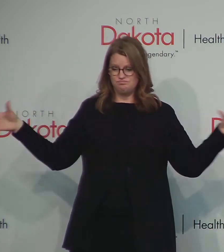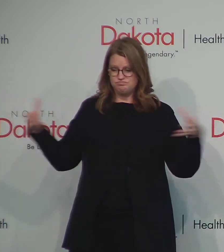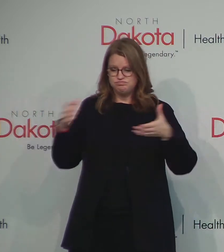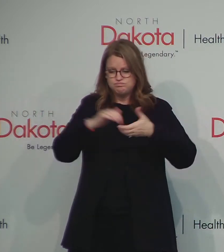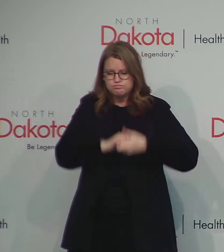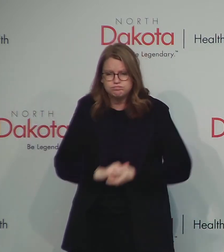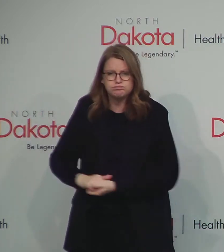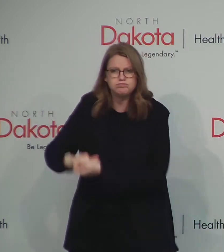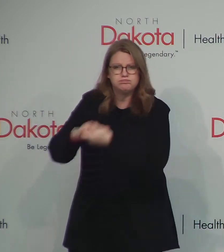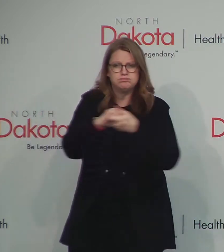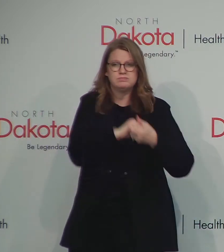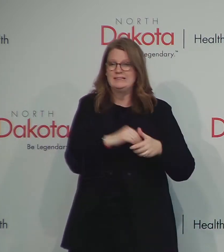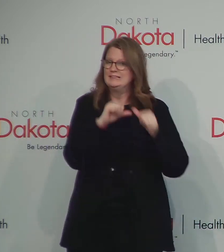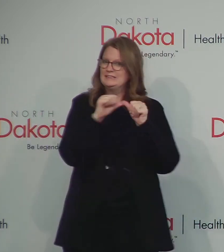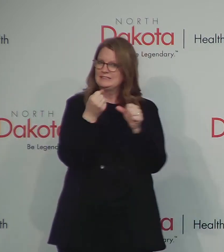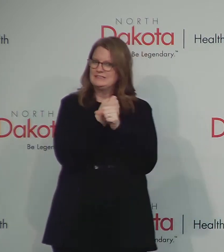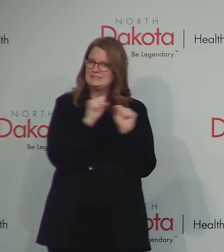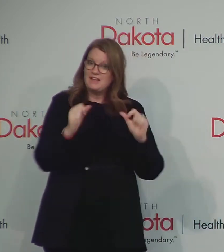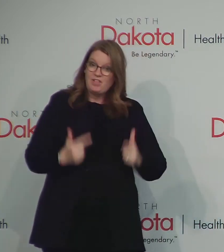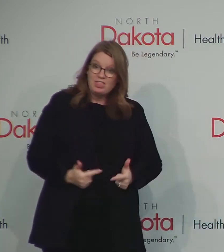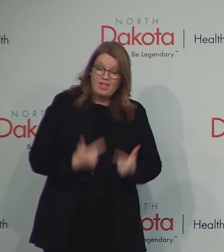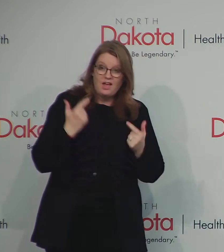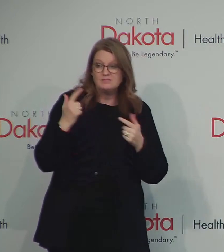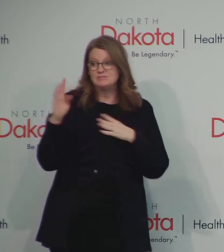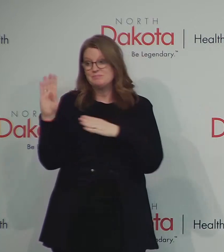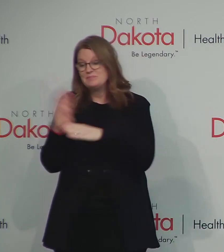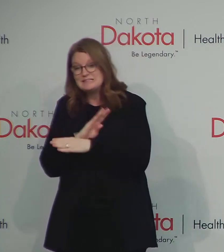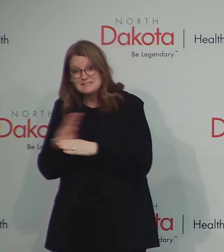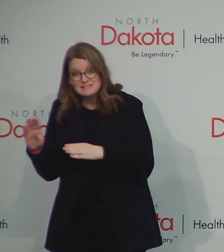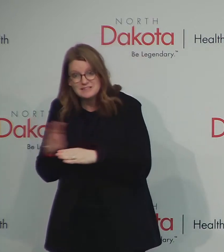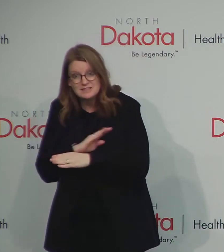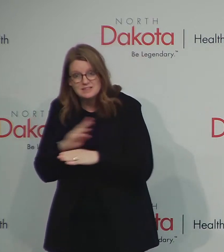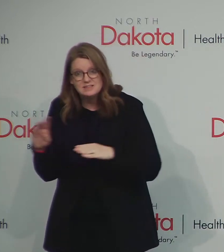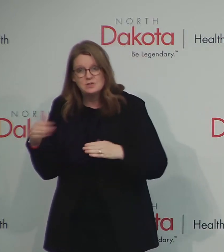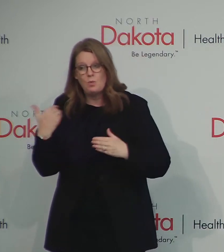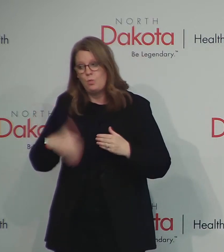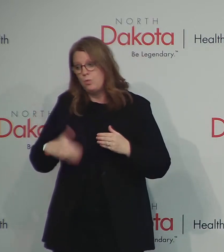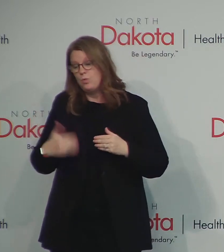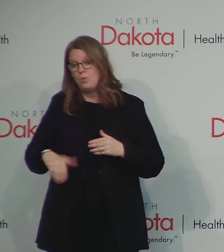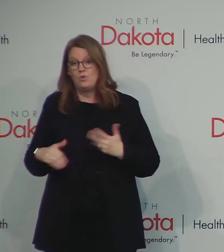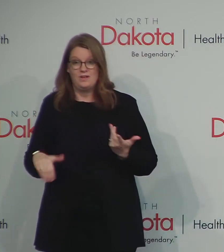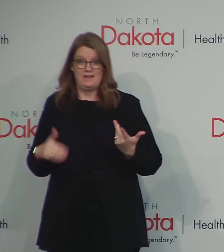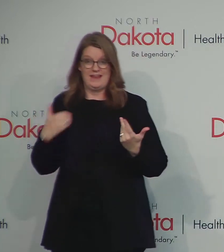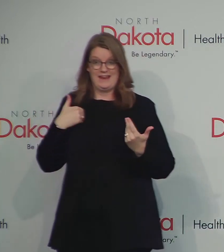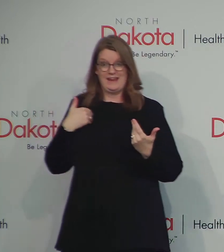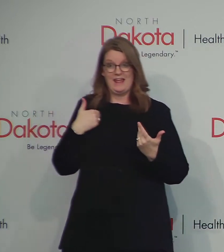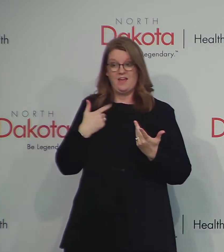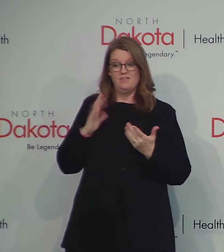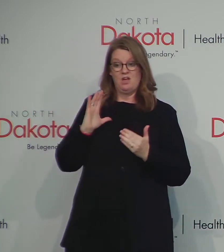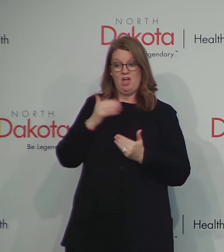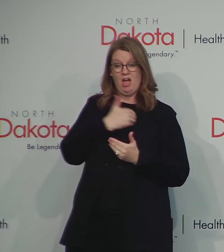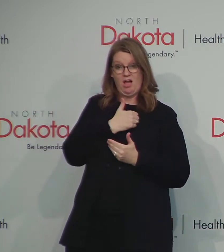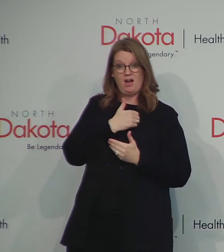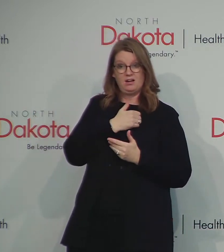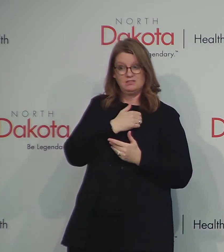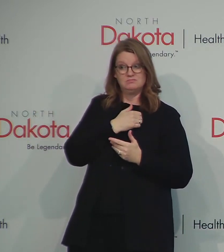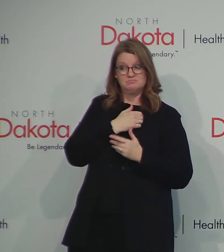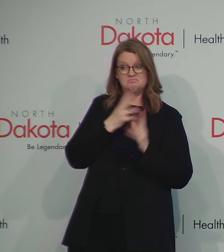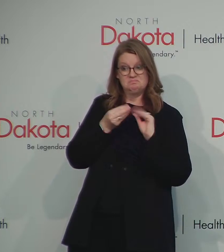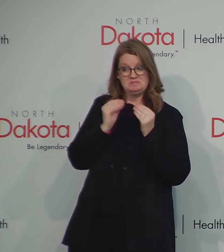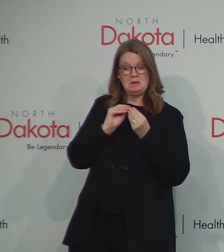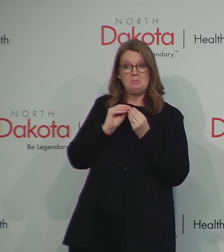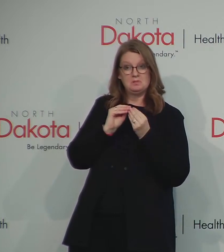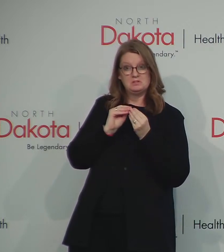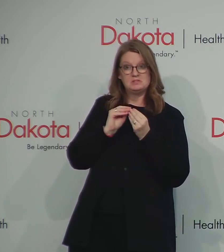tirelessly to continue to save lives and livelihoods and keep our numbers at the top of these leaderboards and heading in the right